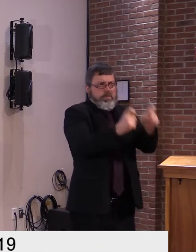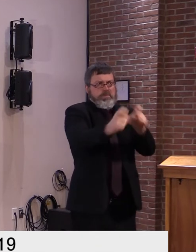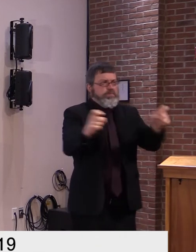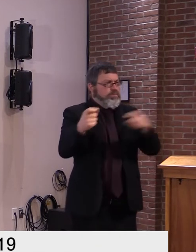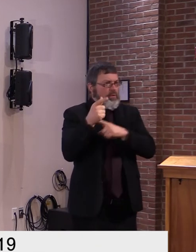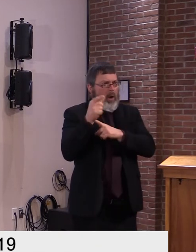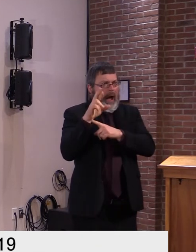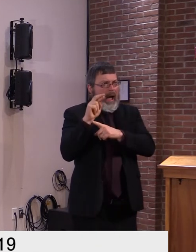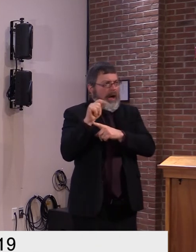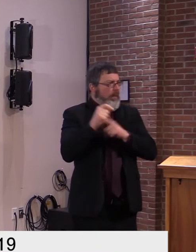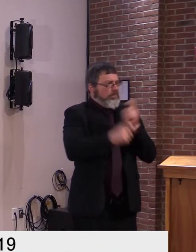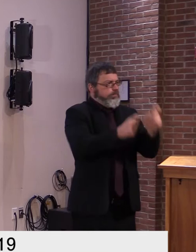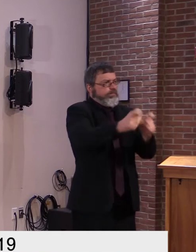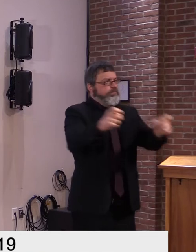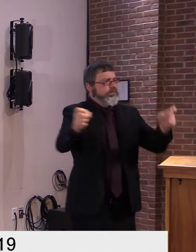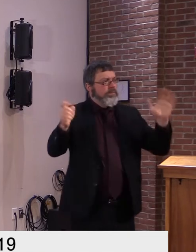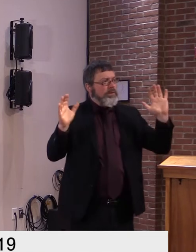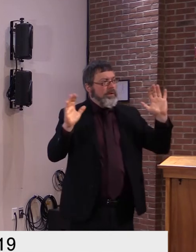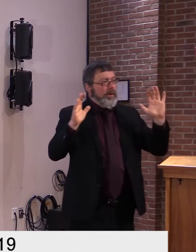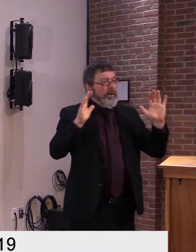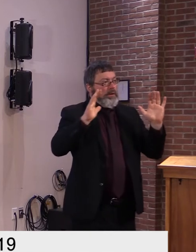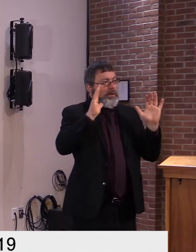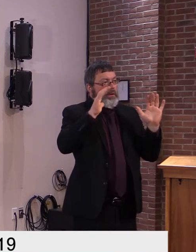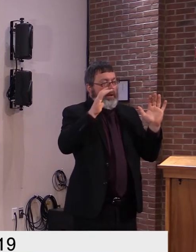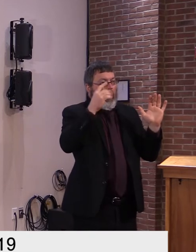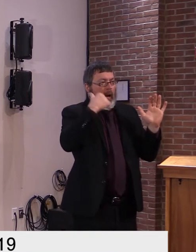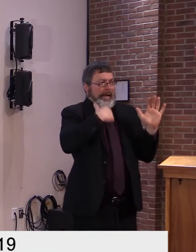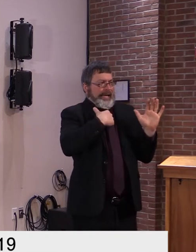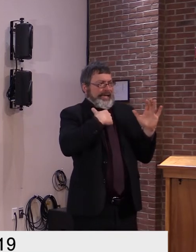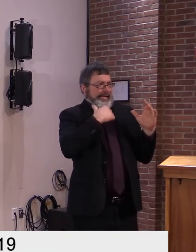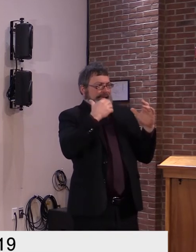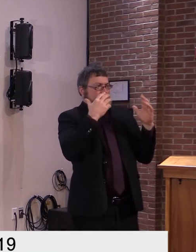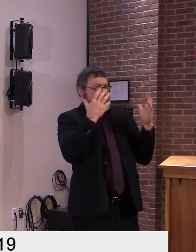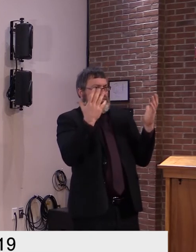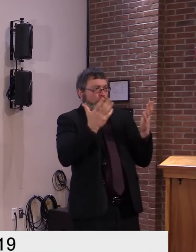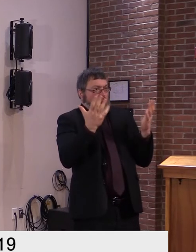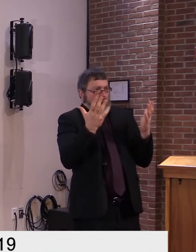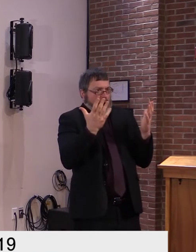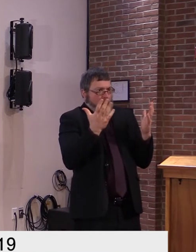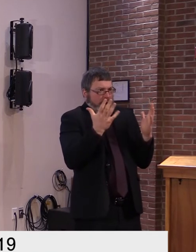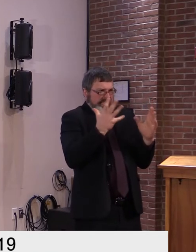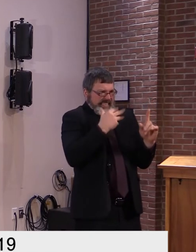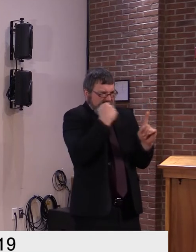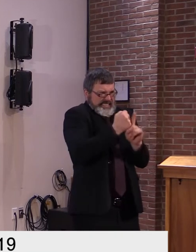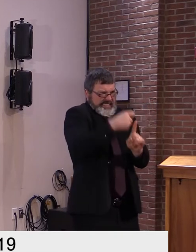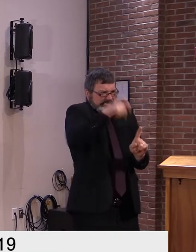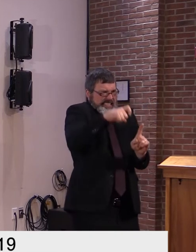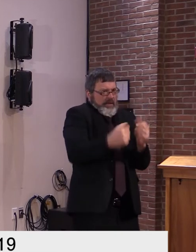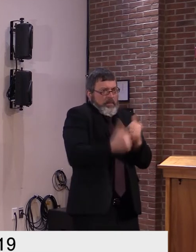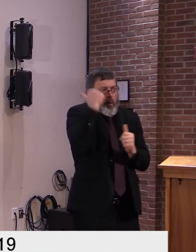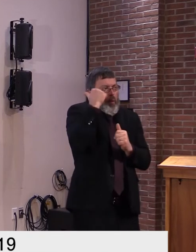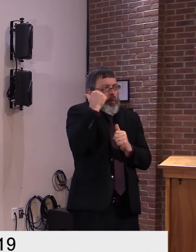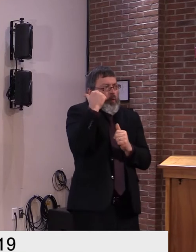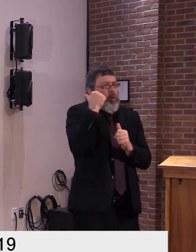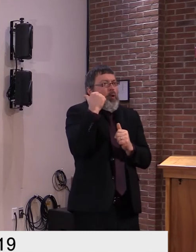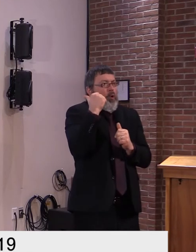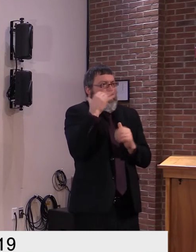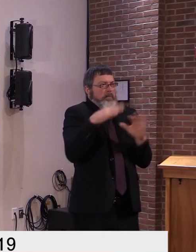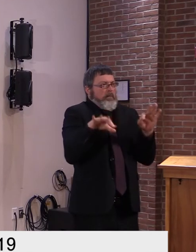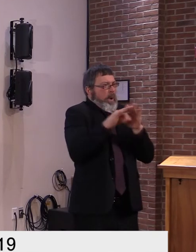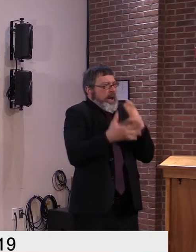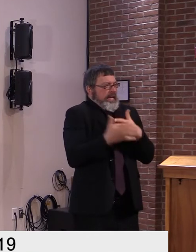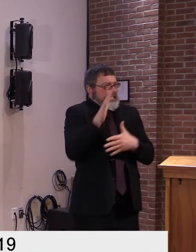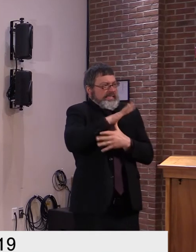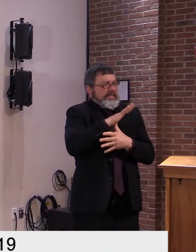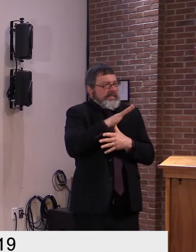exactly how we would focus that. So again, it's just too soon to tell. We, with the hospitality industry, that